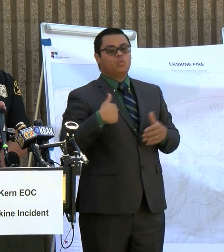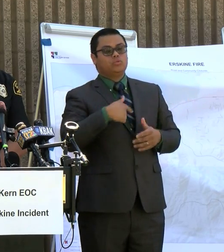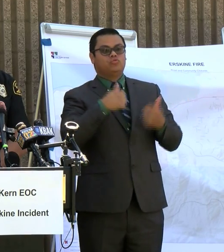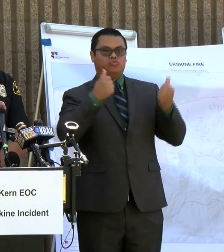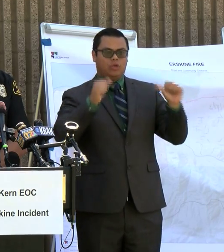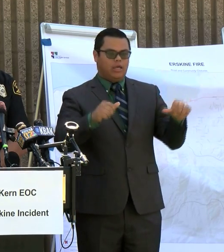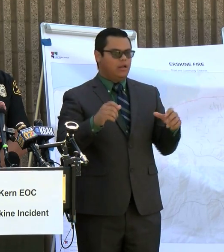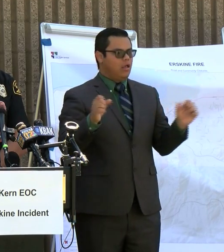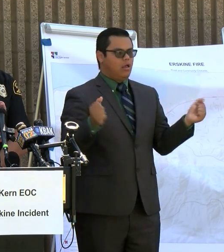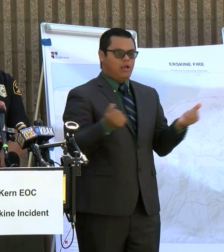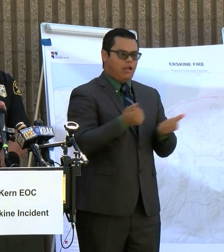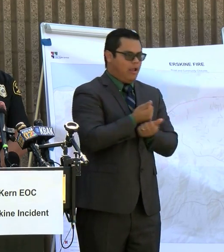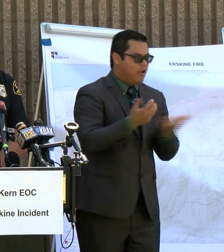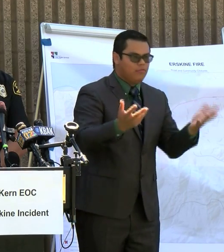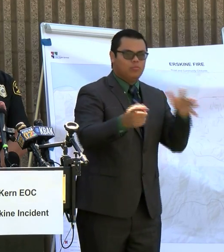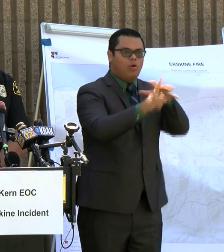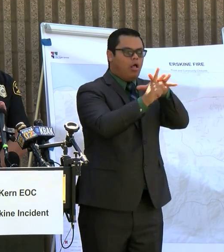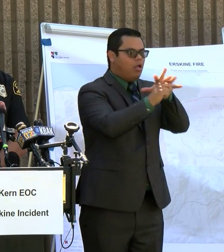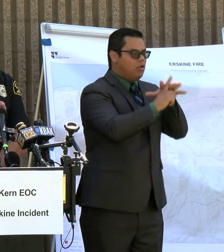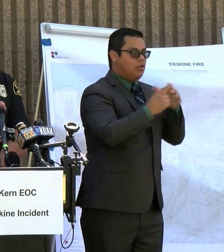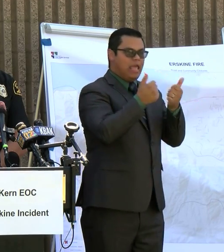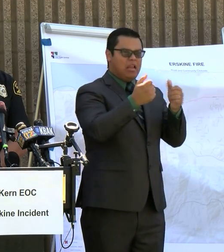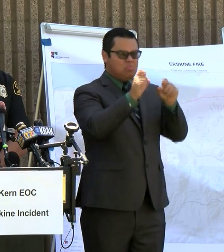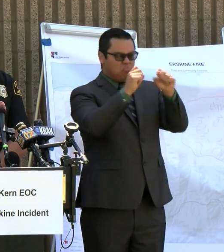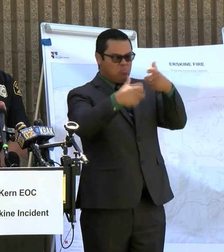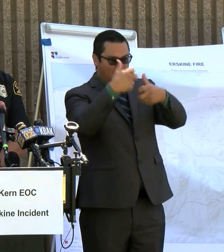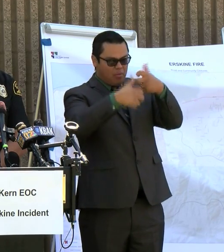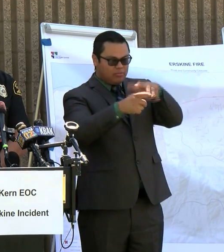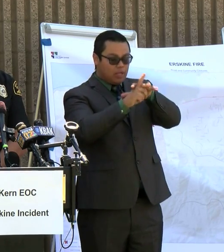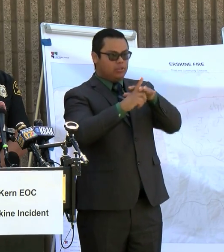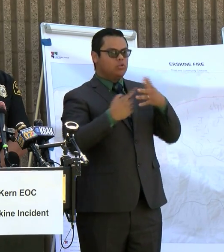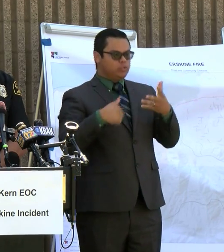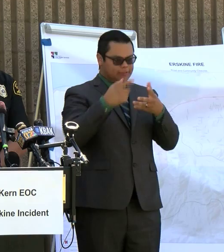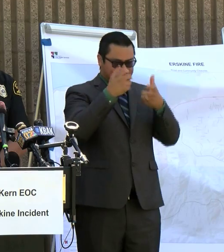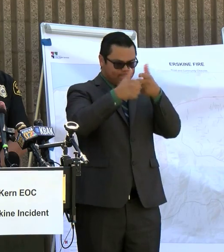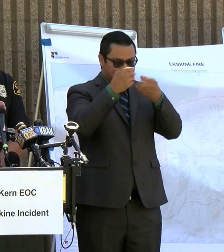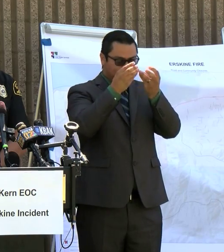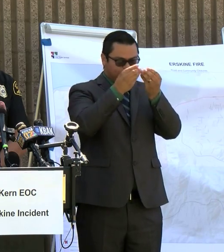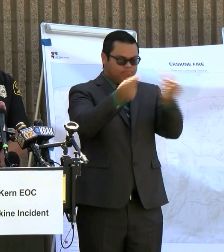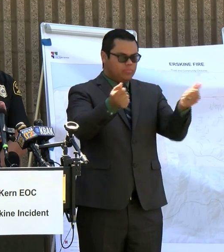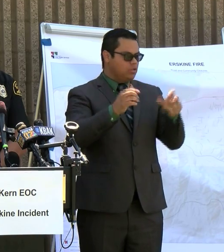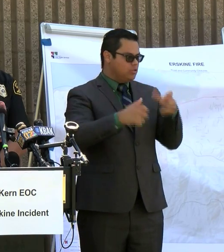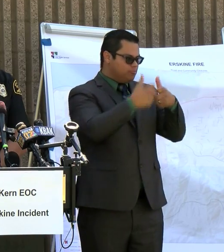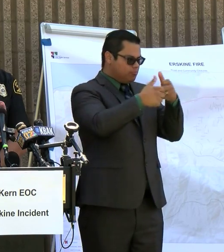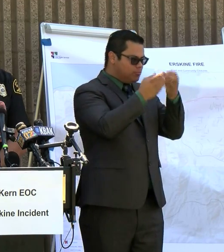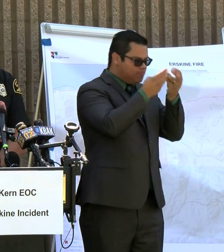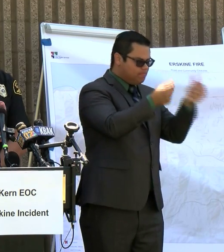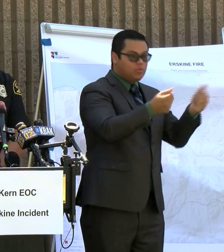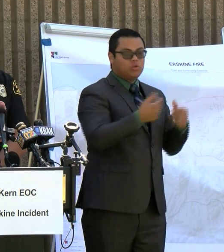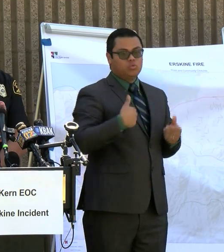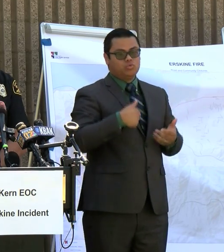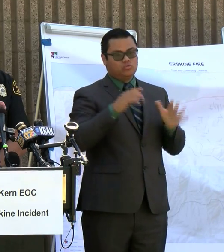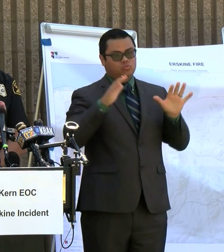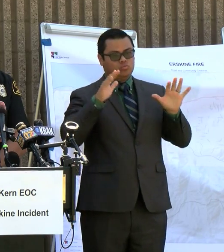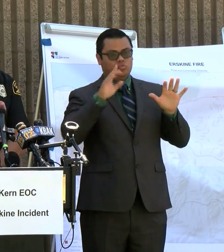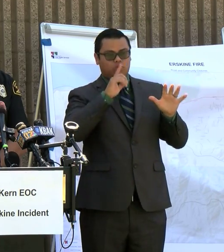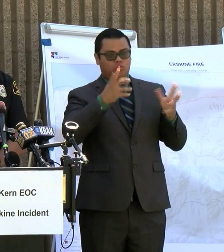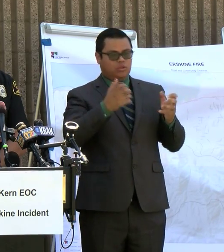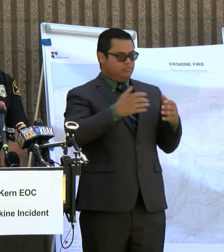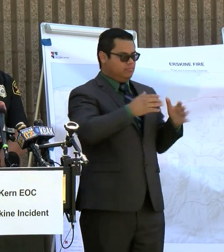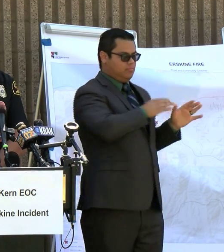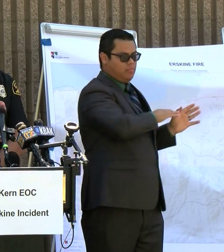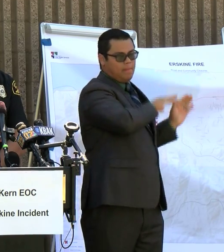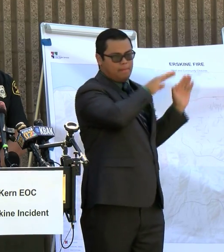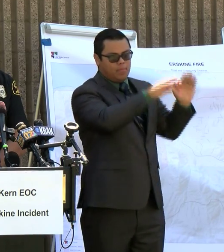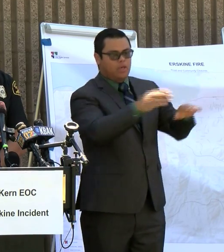every issue we can to do this in the best way to support the people as we put them back into their homes or in the